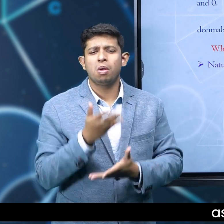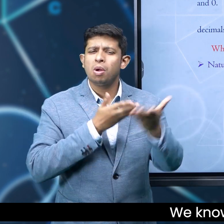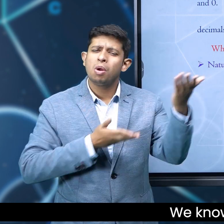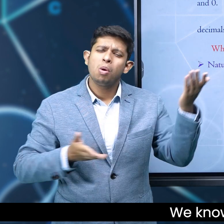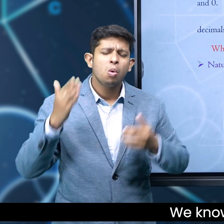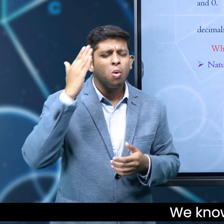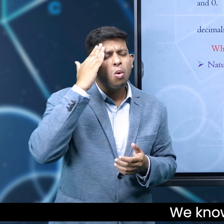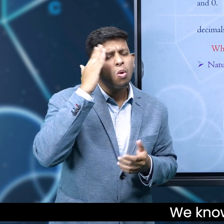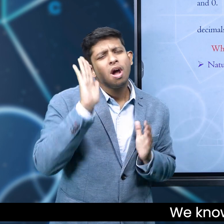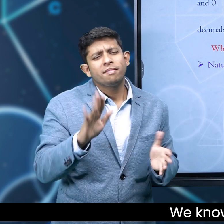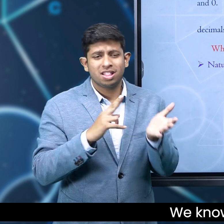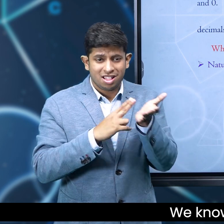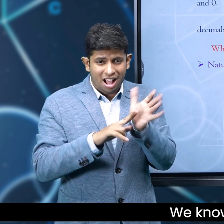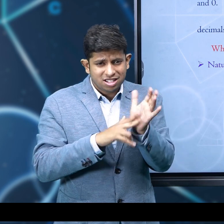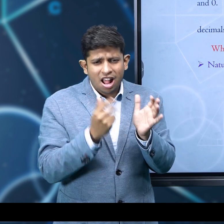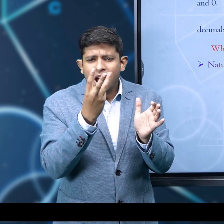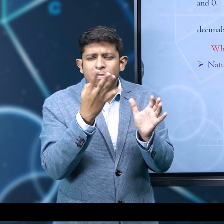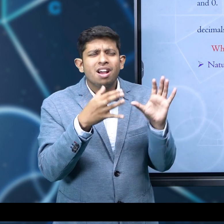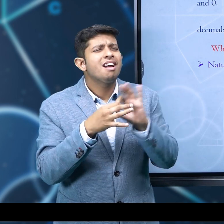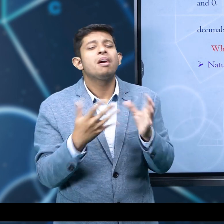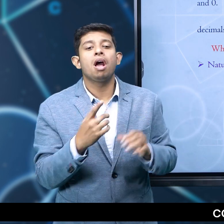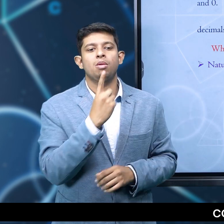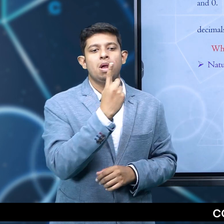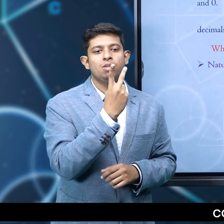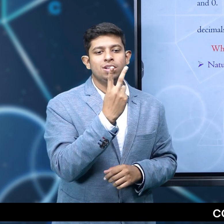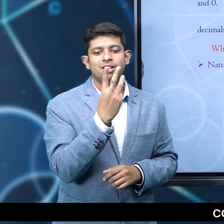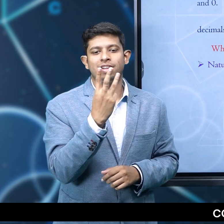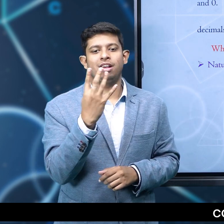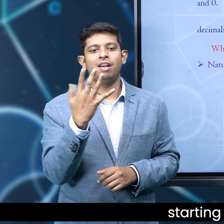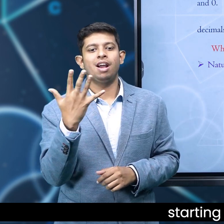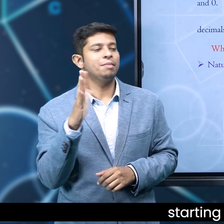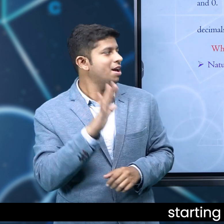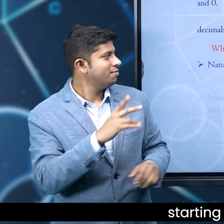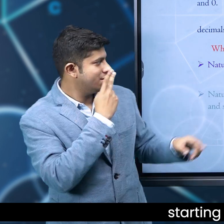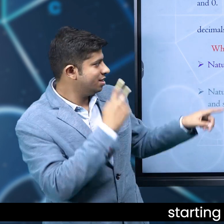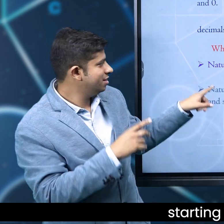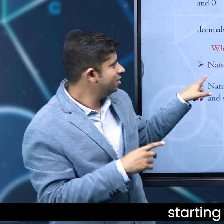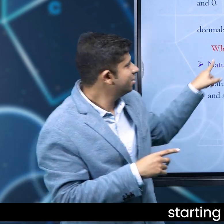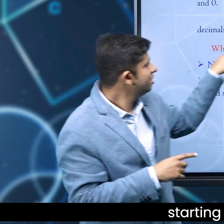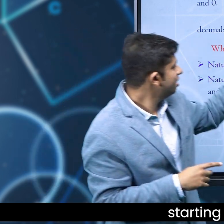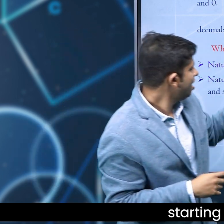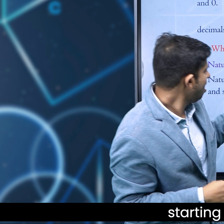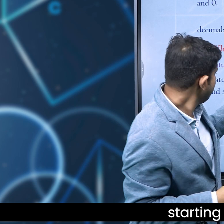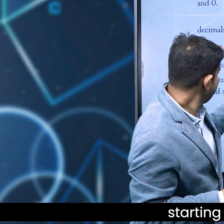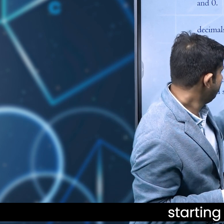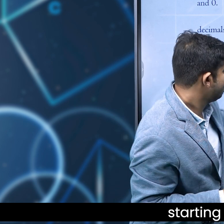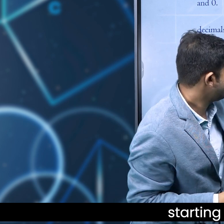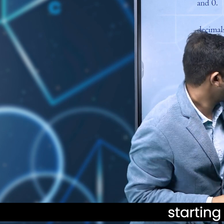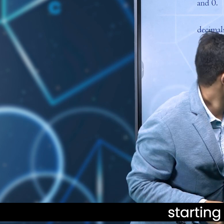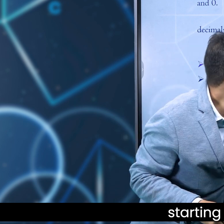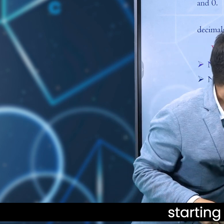We know that natural numbers refer to a set of counting numbers starting from 1, 2, 3, 4 and so on.